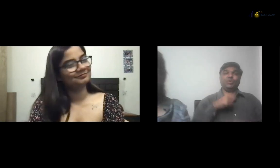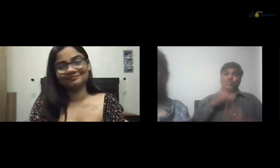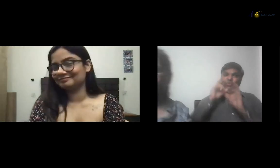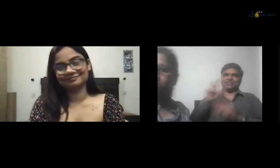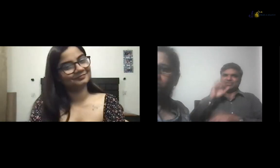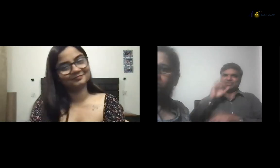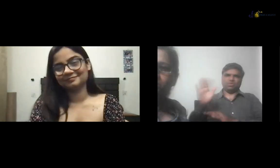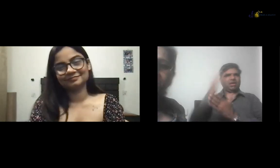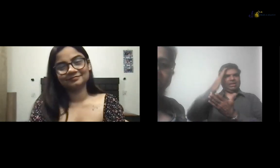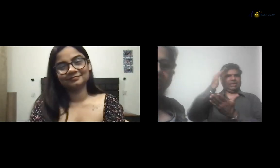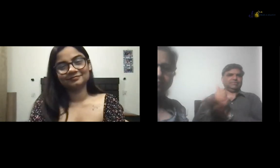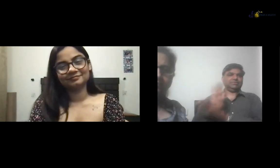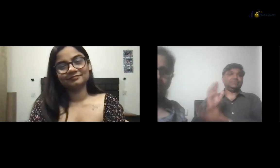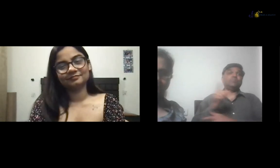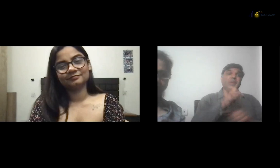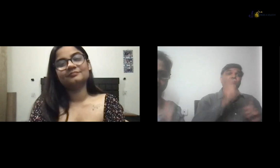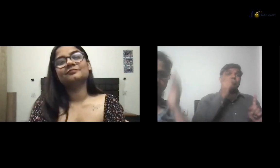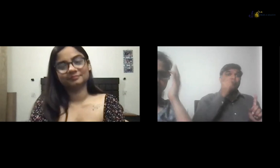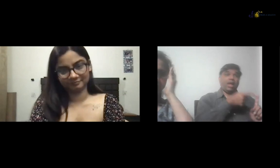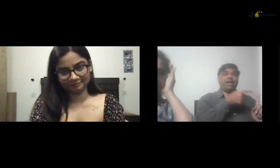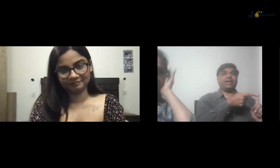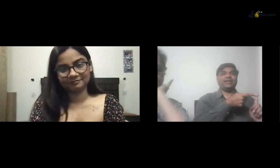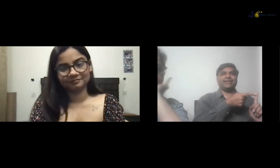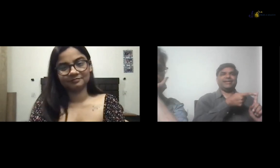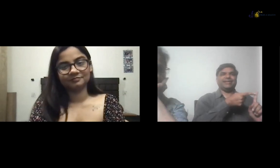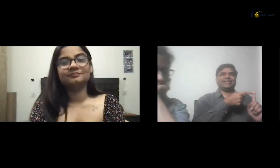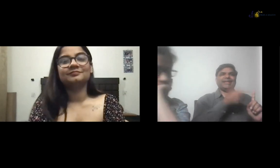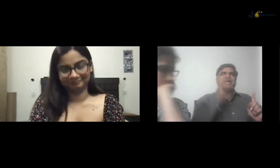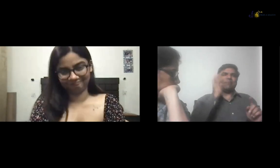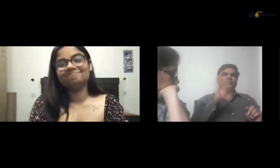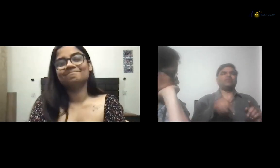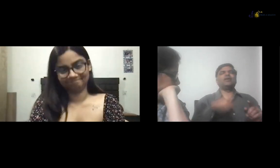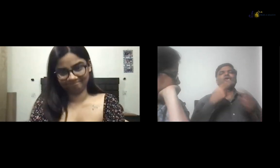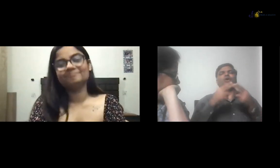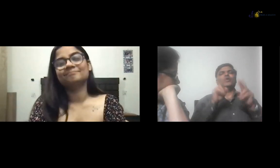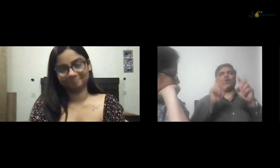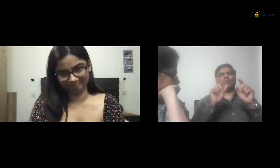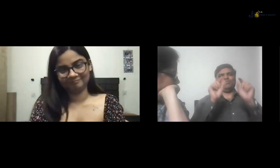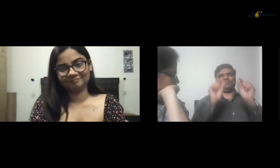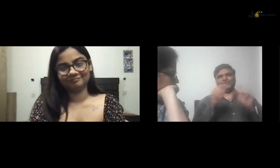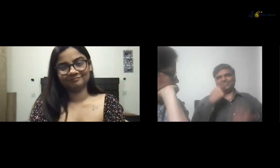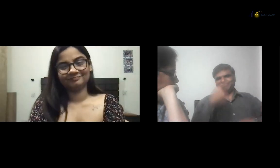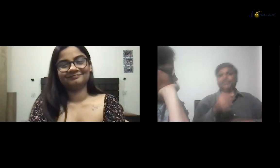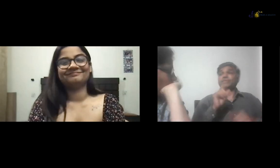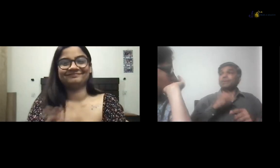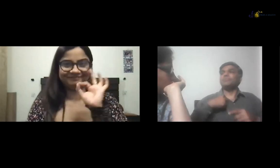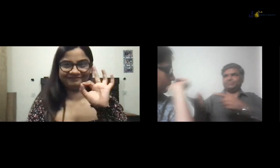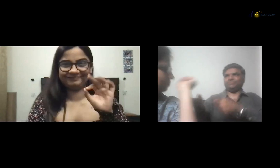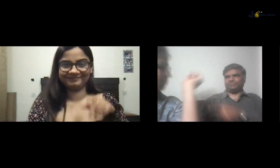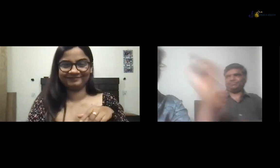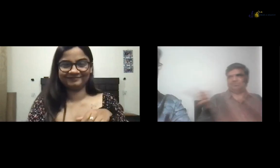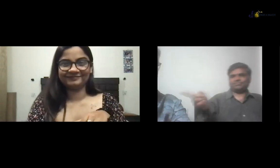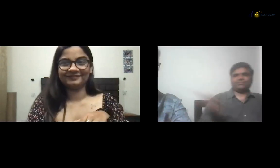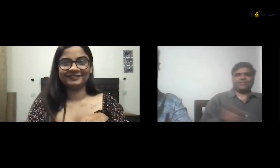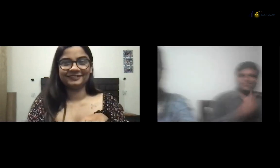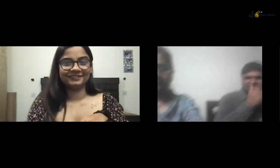mistake. Girls are not at their they are not doing wrong, but the boy, we have to explain them. So this is the point